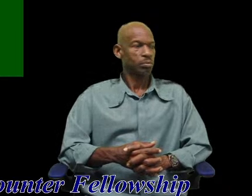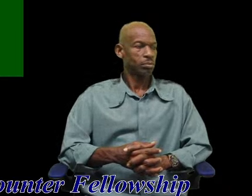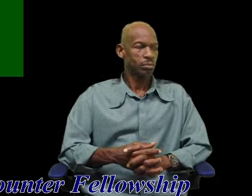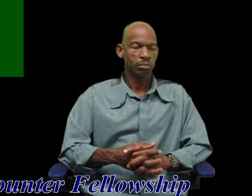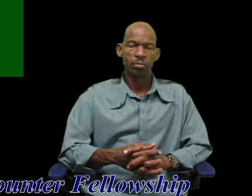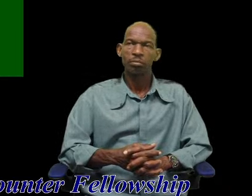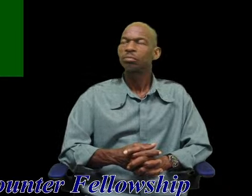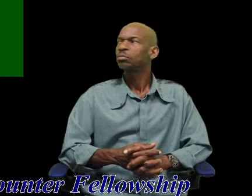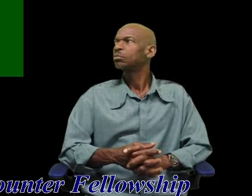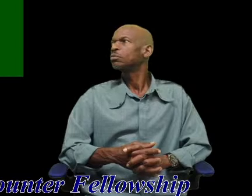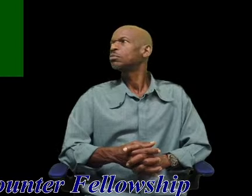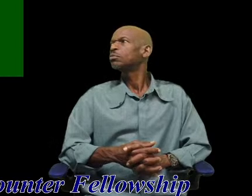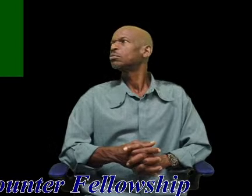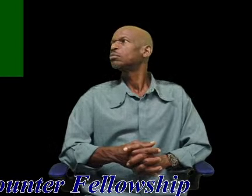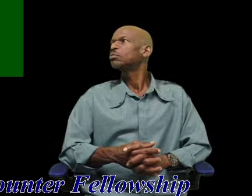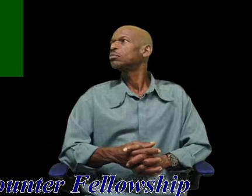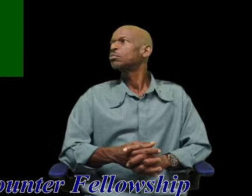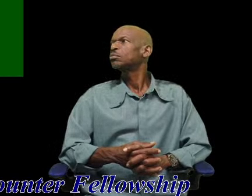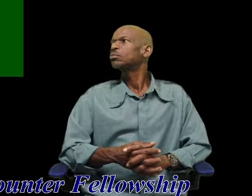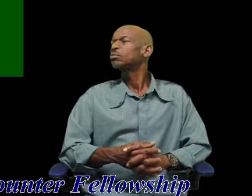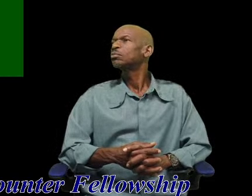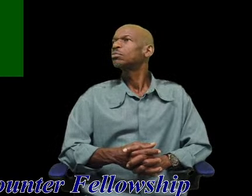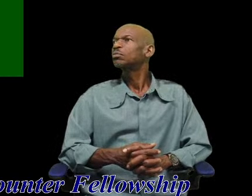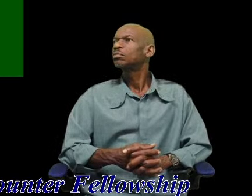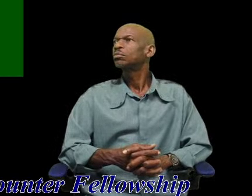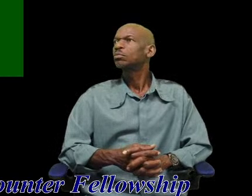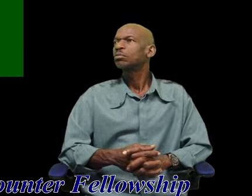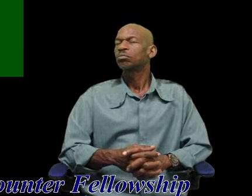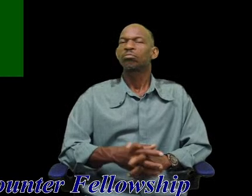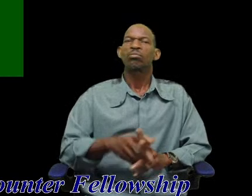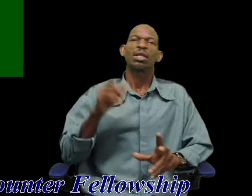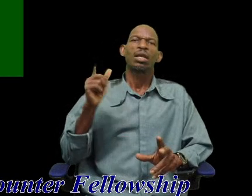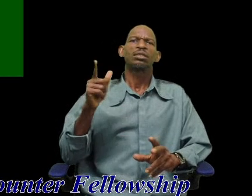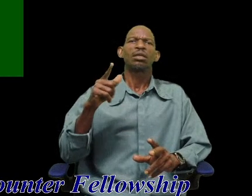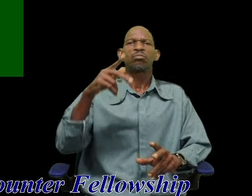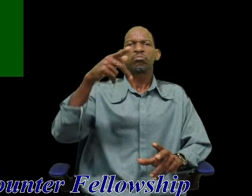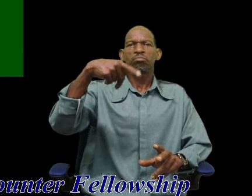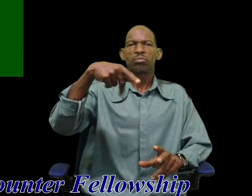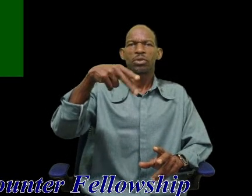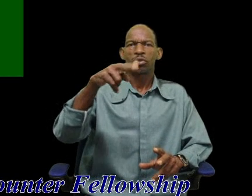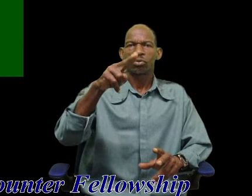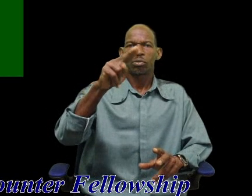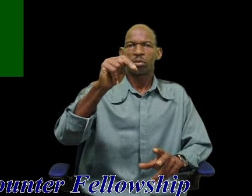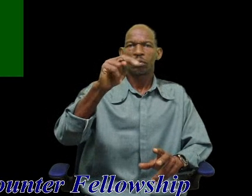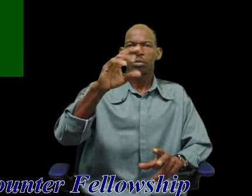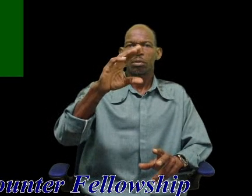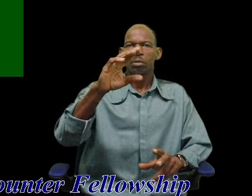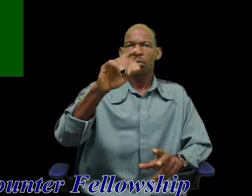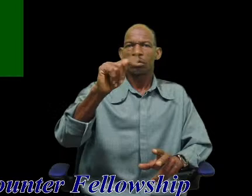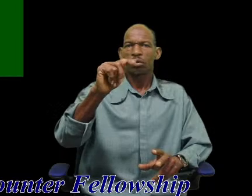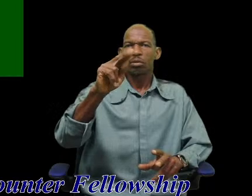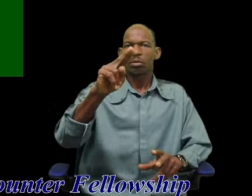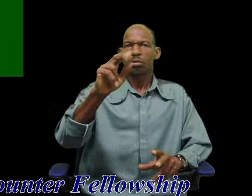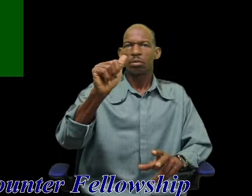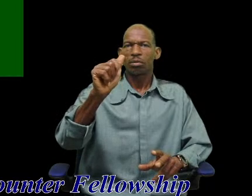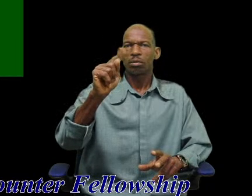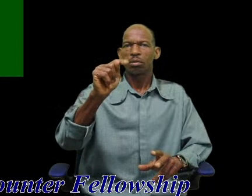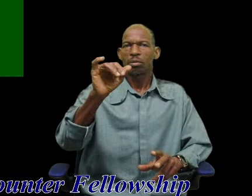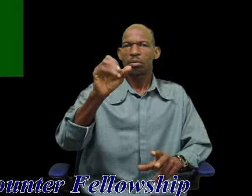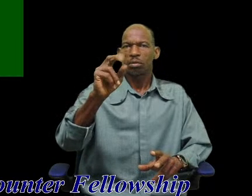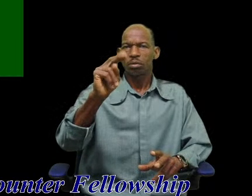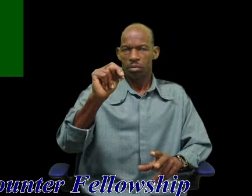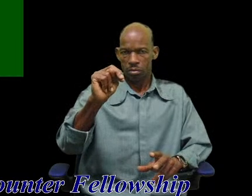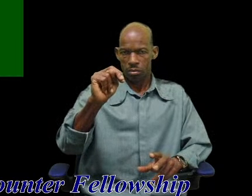The apostrophe is a punctuation mark, like the full stop and the comma. The apostrophe